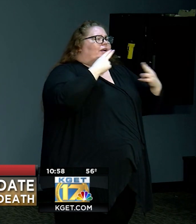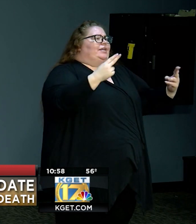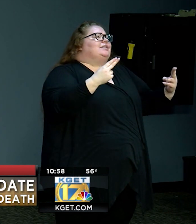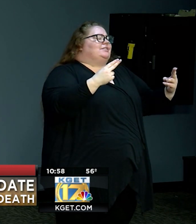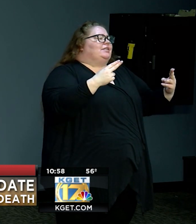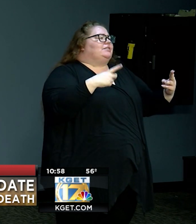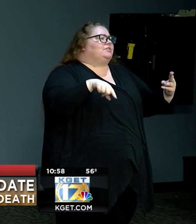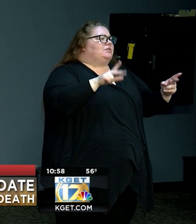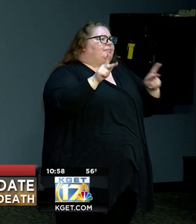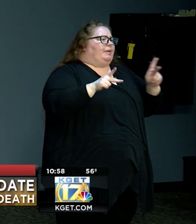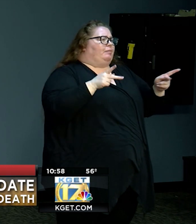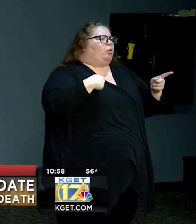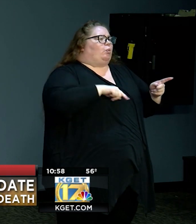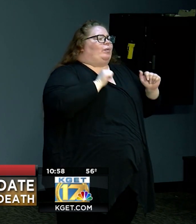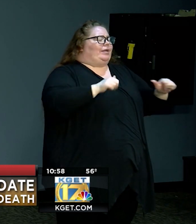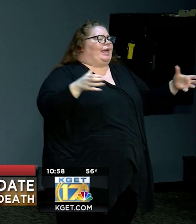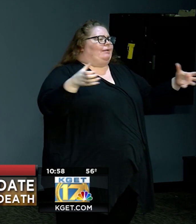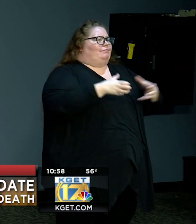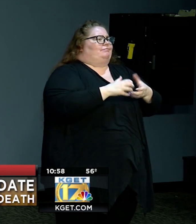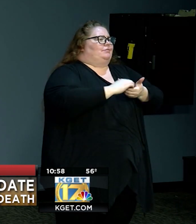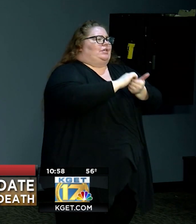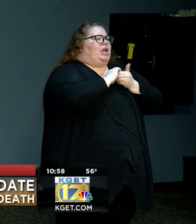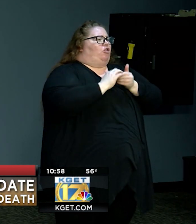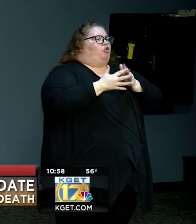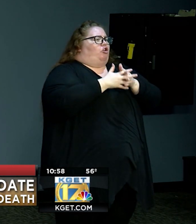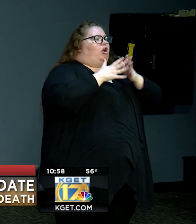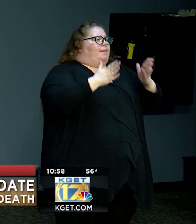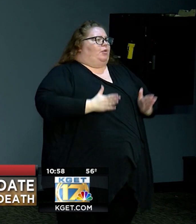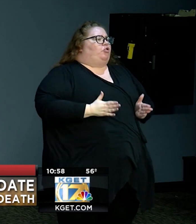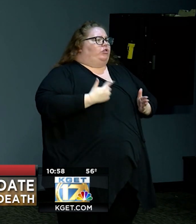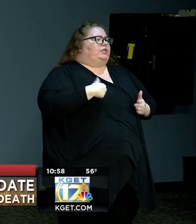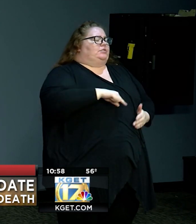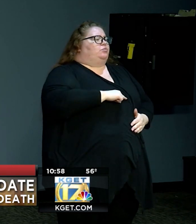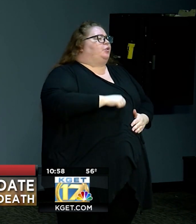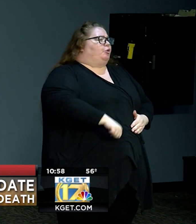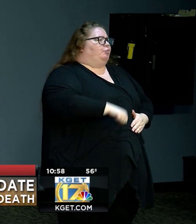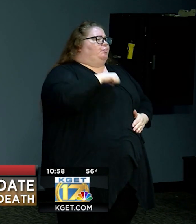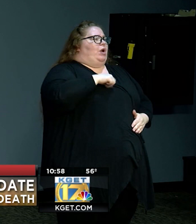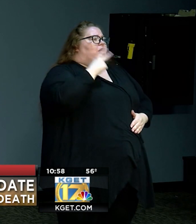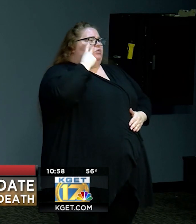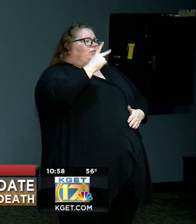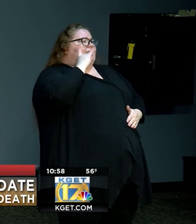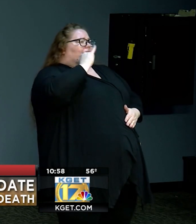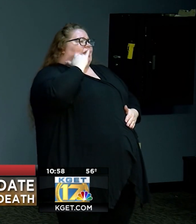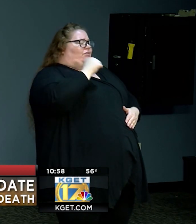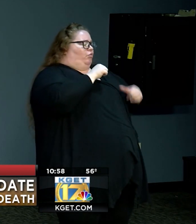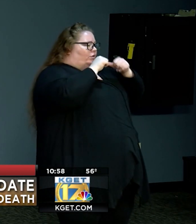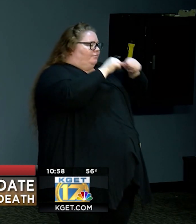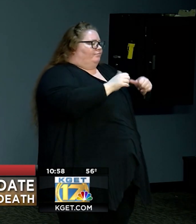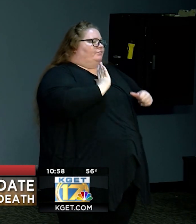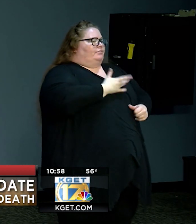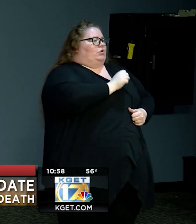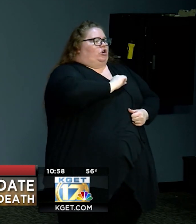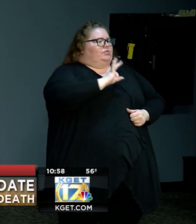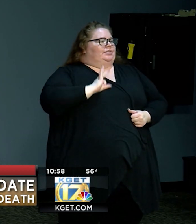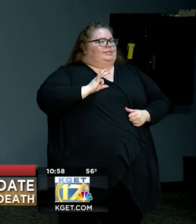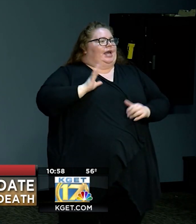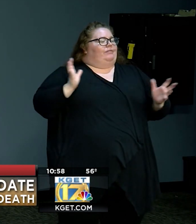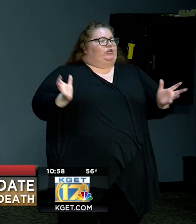We can do that jointly as Americans, and I'm proud to see that we're doing that in California and that our staff is encouraging people,